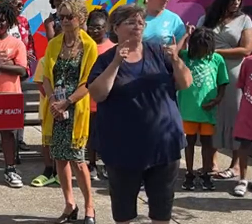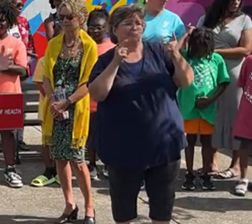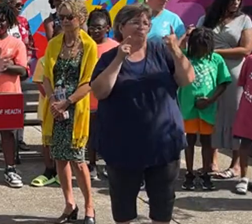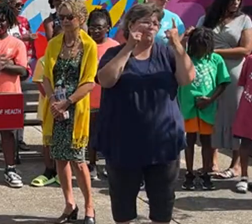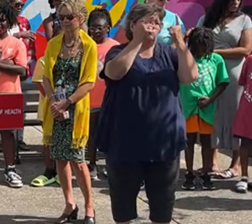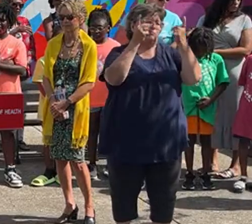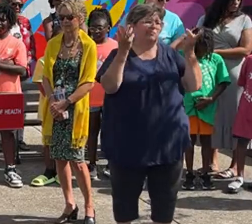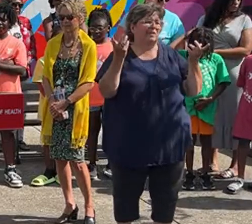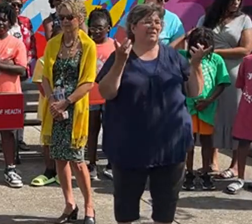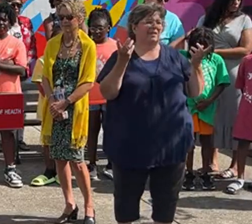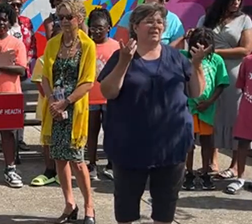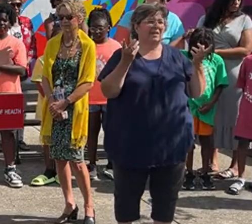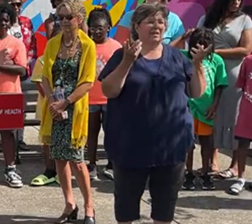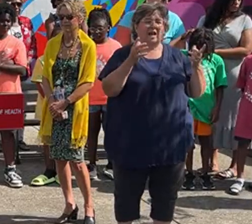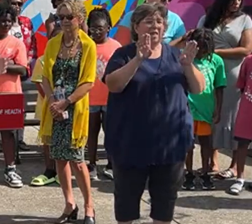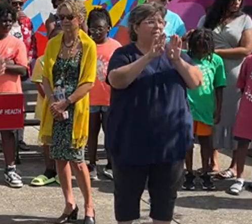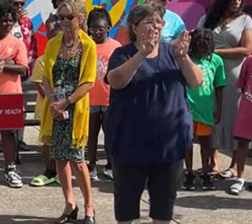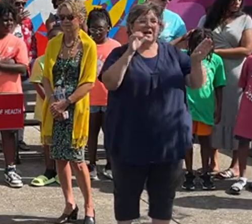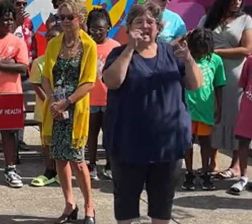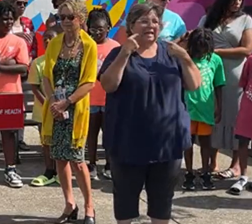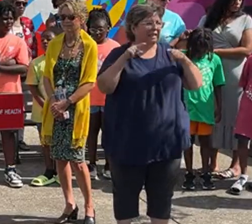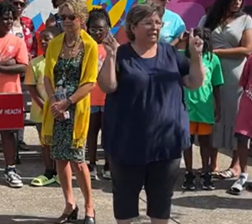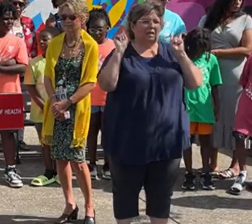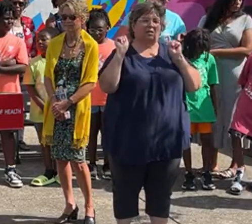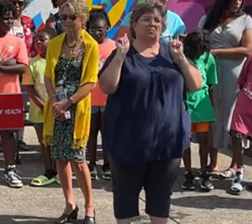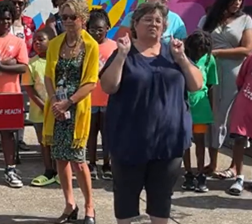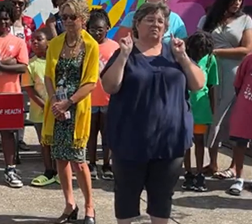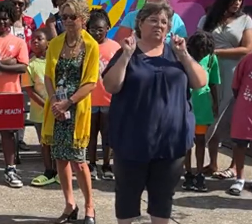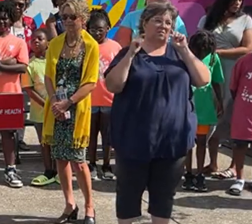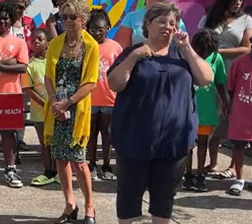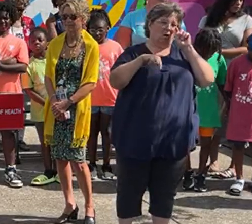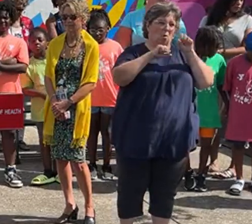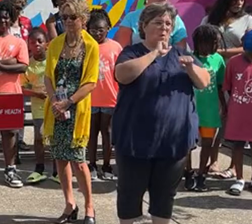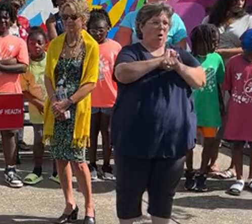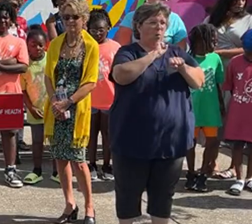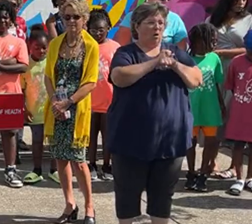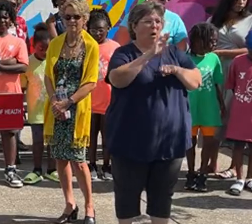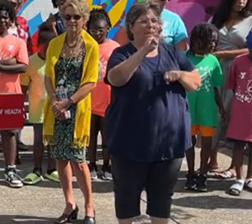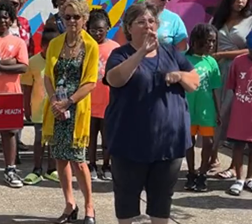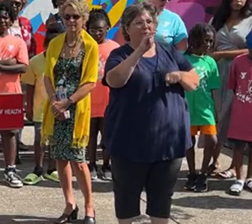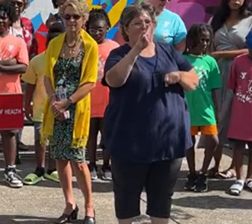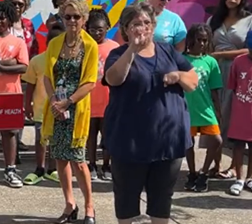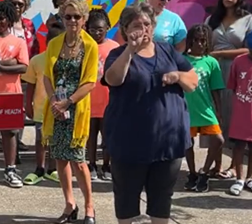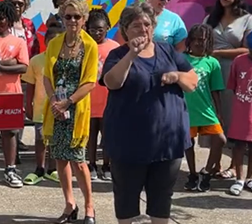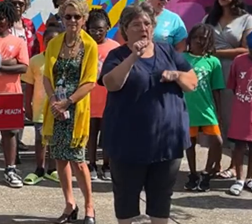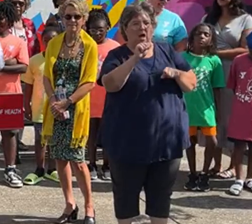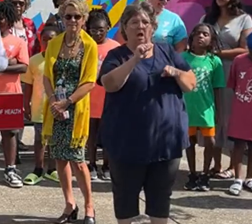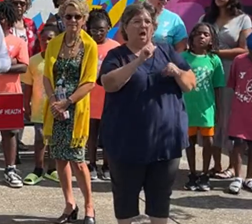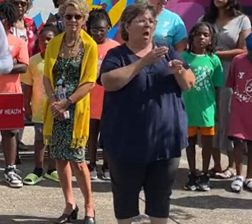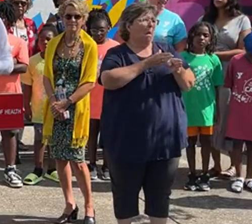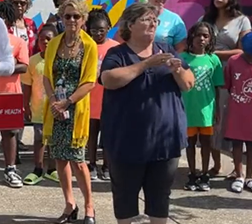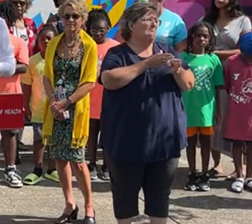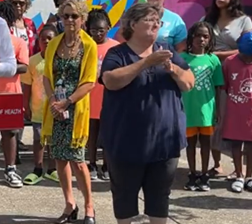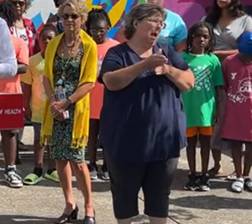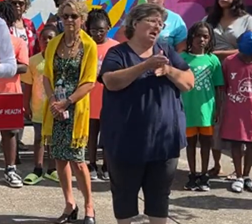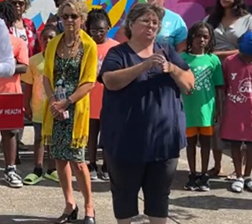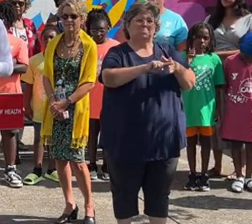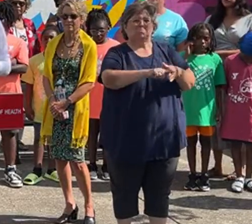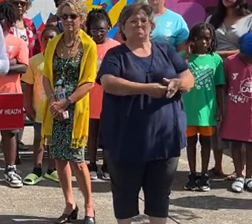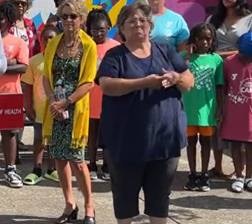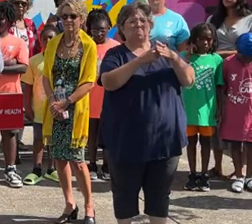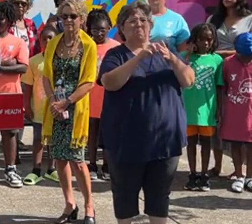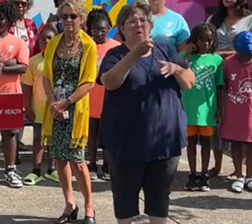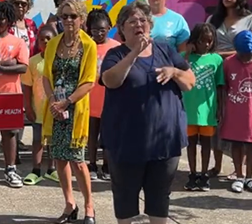this mural would not have succeeded. We have worked with Ben Volta, a major pioneer and producer of